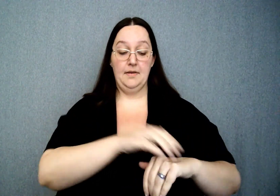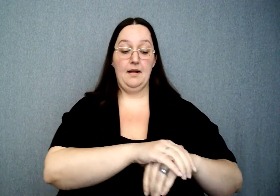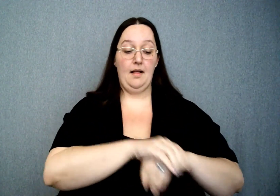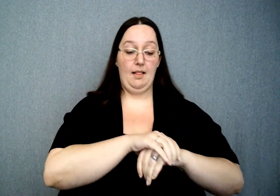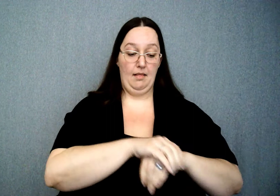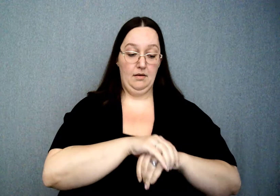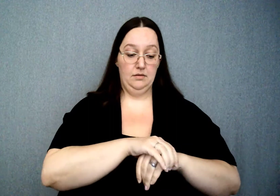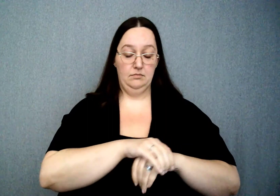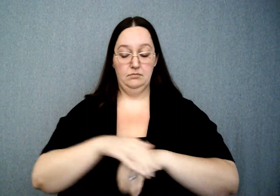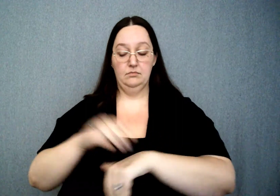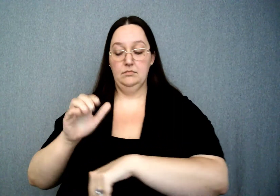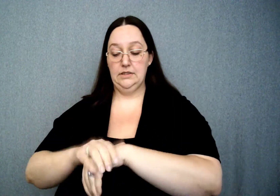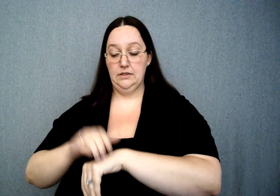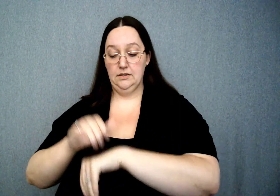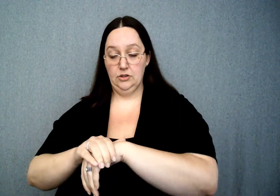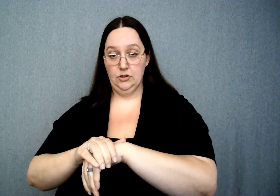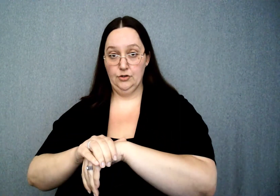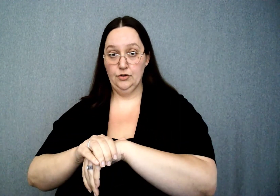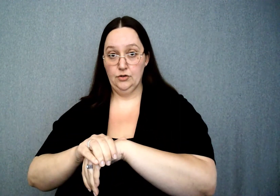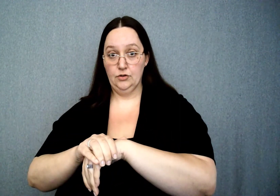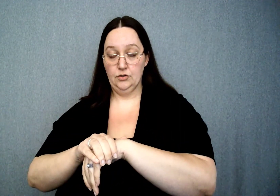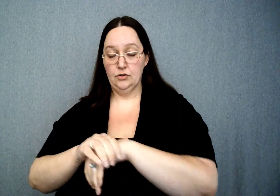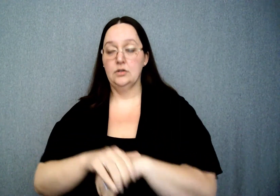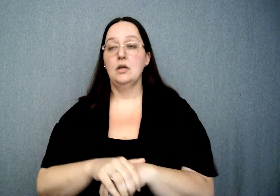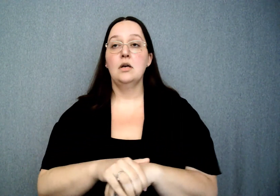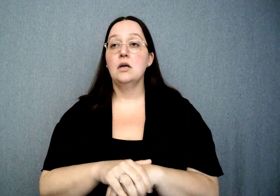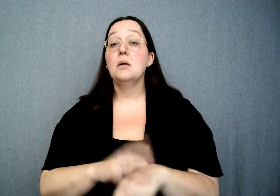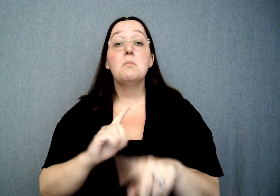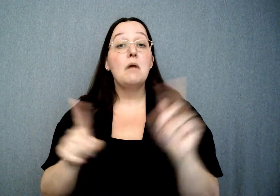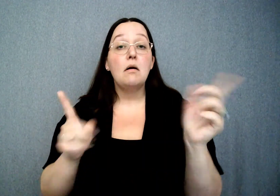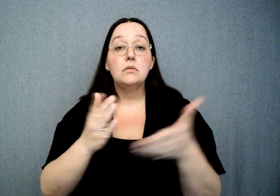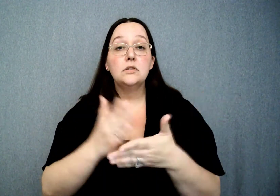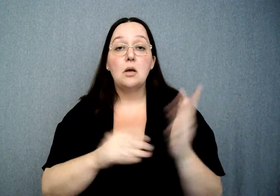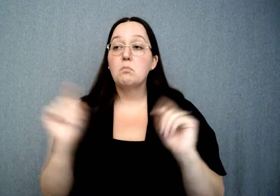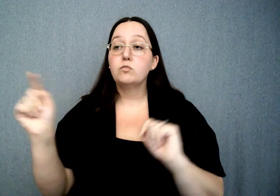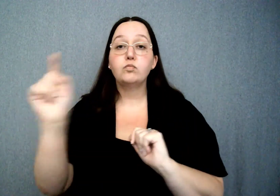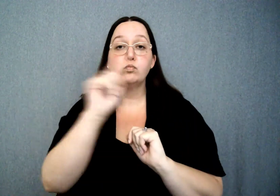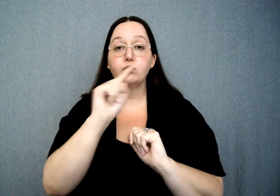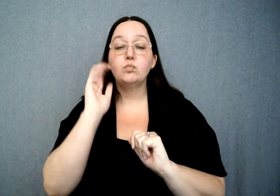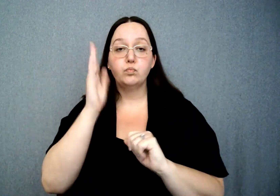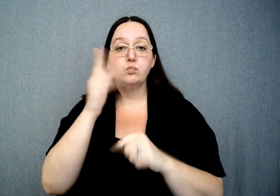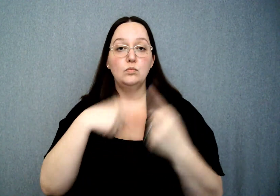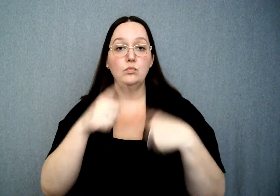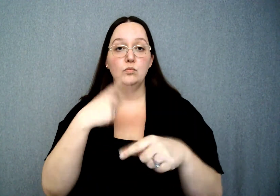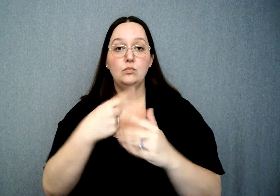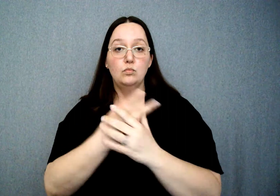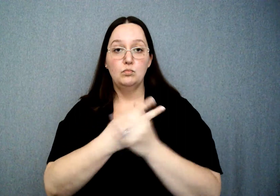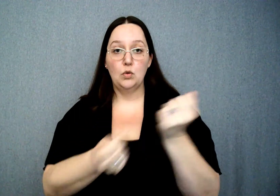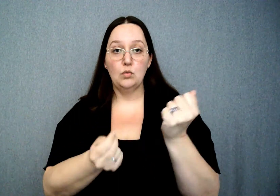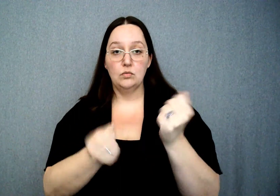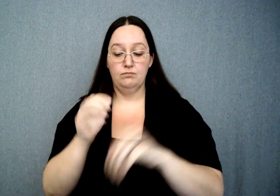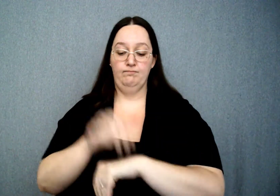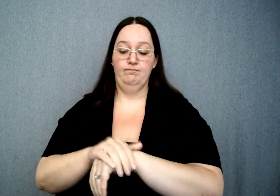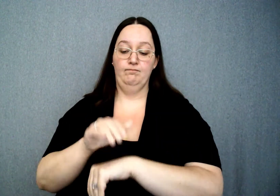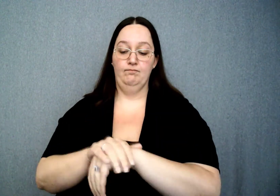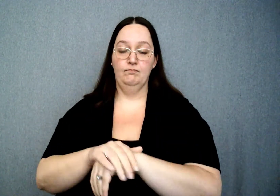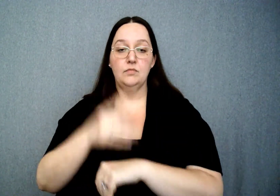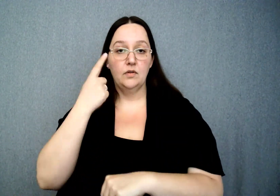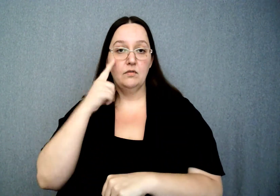I prefer to separate. England pull, English tap. Some people don't care. You will do both